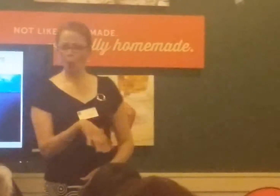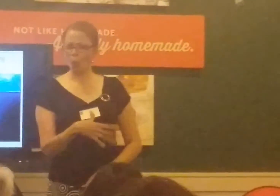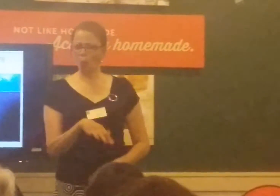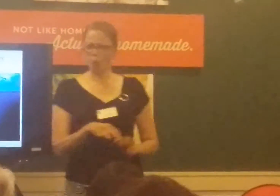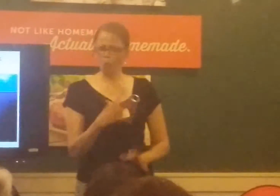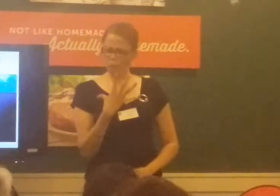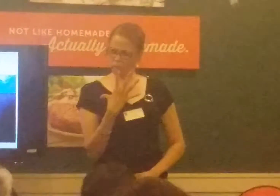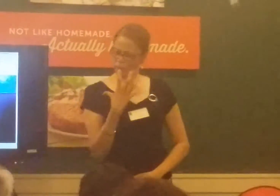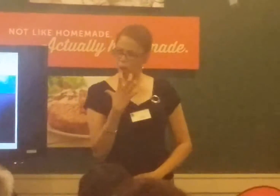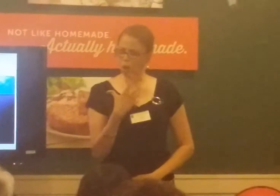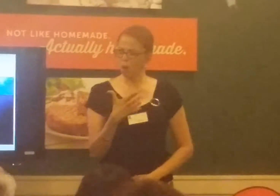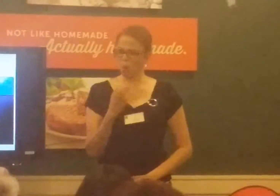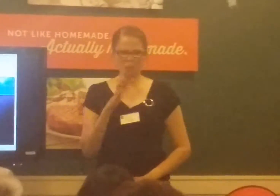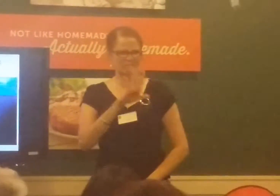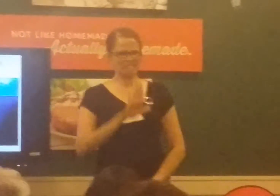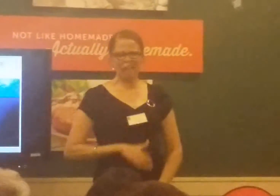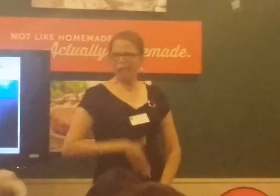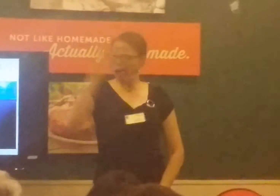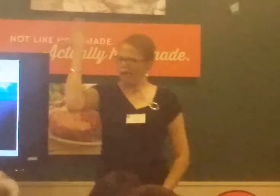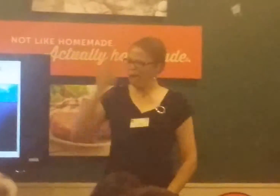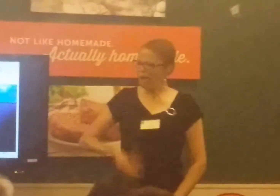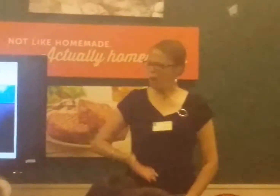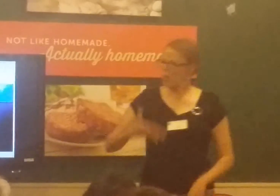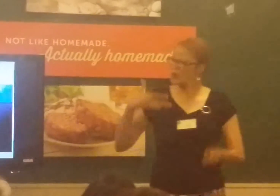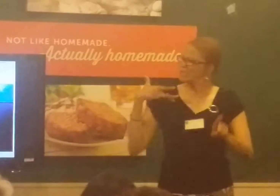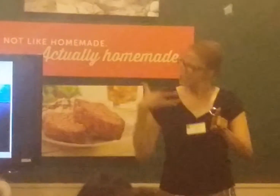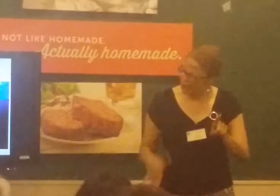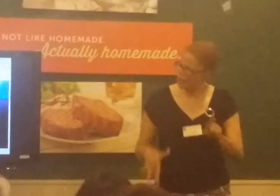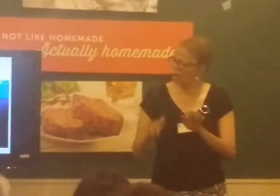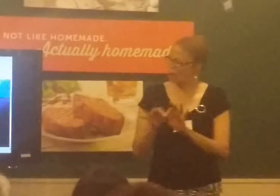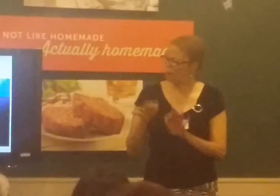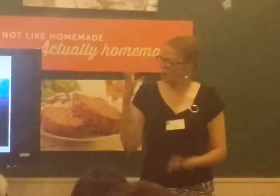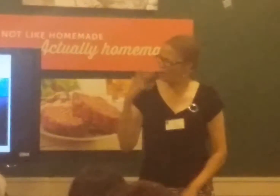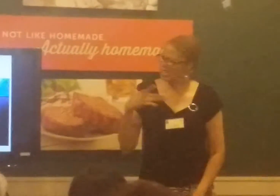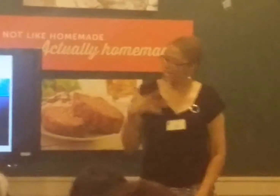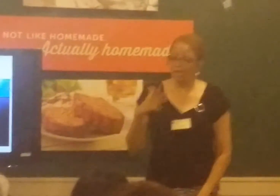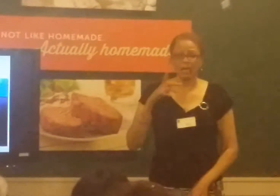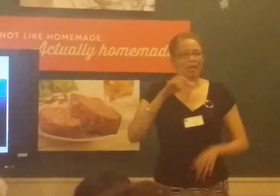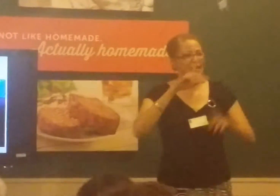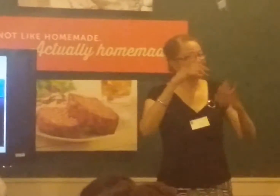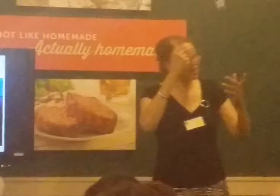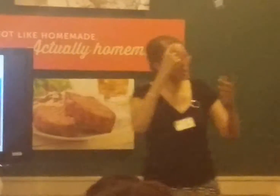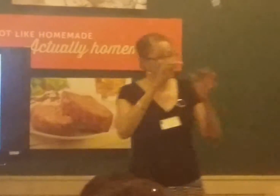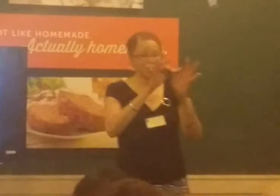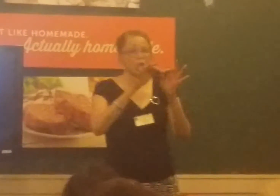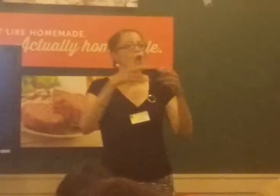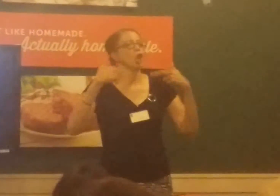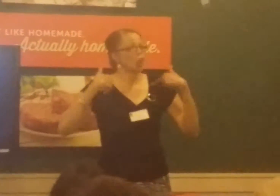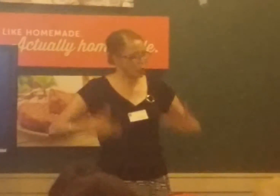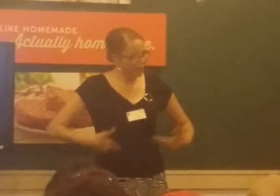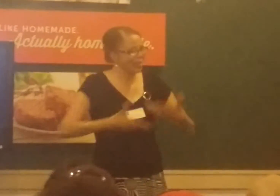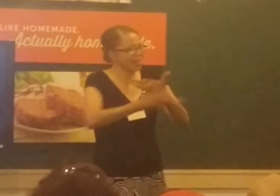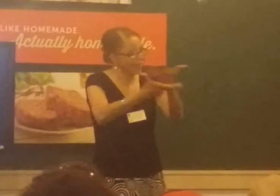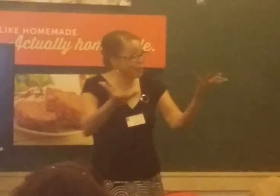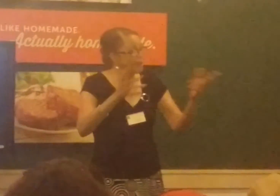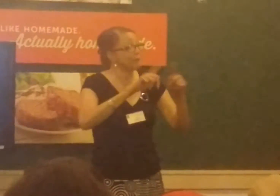said that to me and it just took me to another level. And it was like angry and you were so upset. And then that person said, oh, that interpreter is so sensitive. We